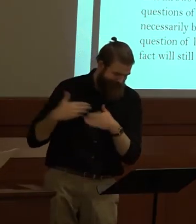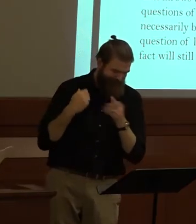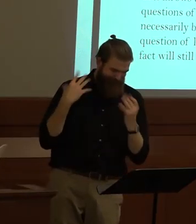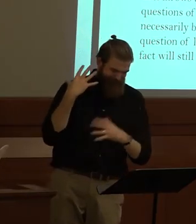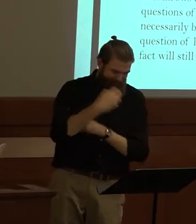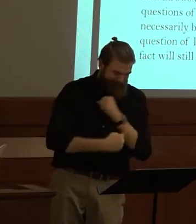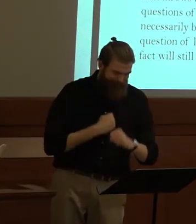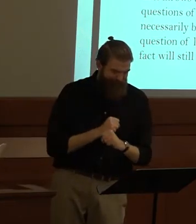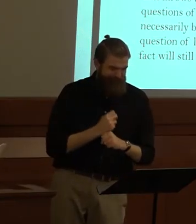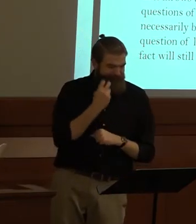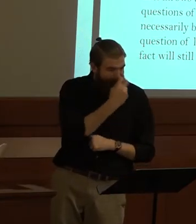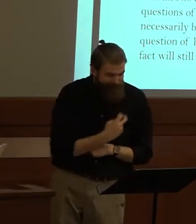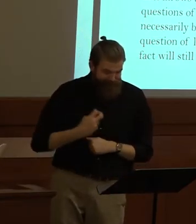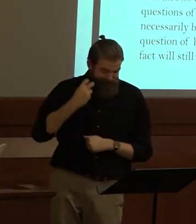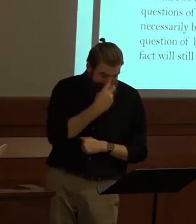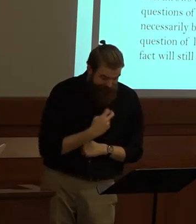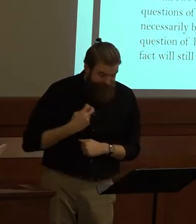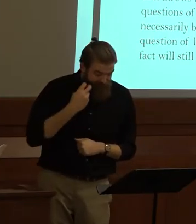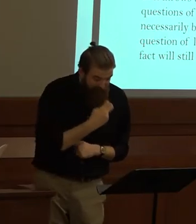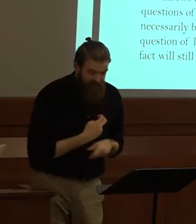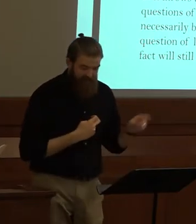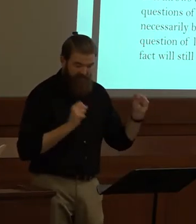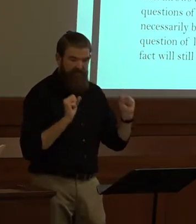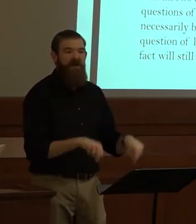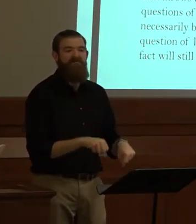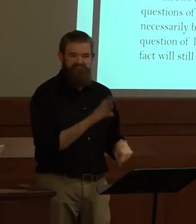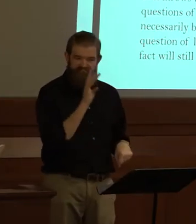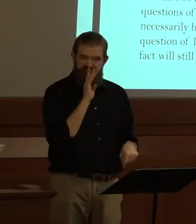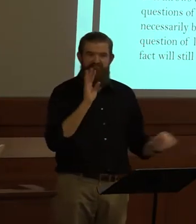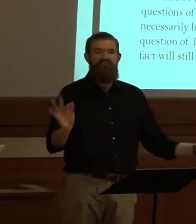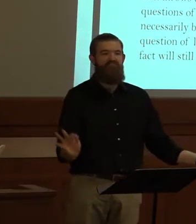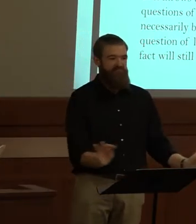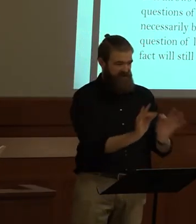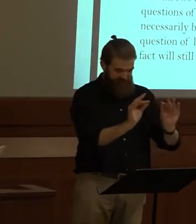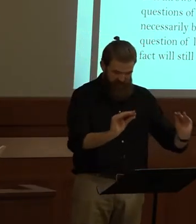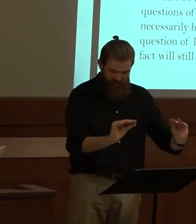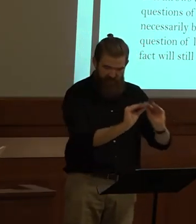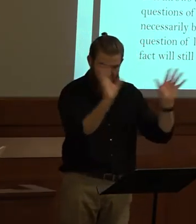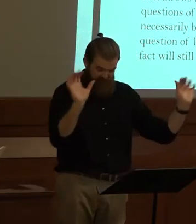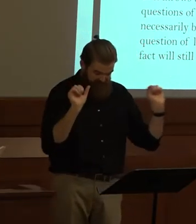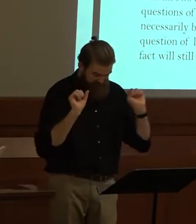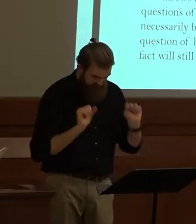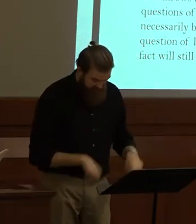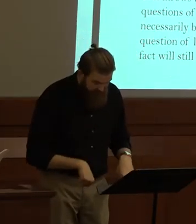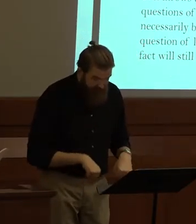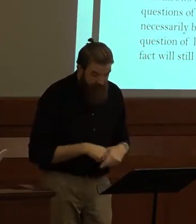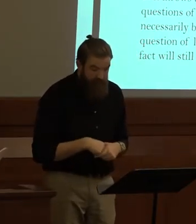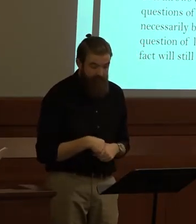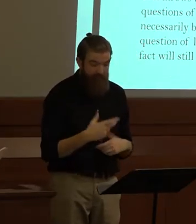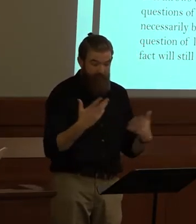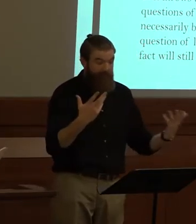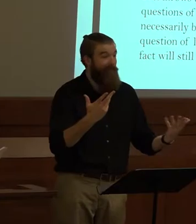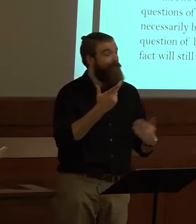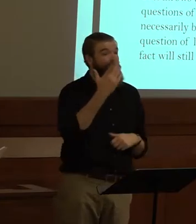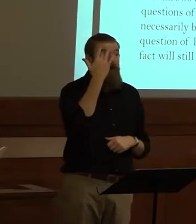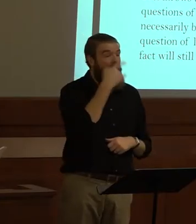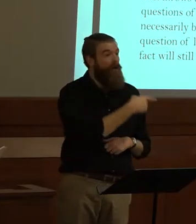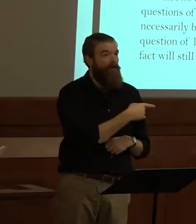it became apparent that he performed every function perfectly and spoke flawlessly. This